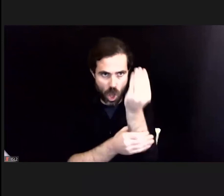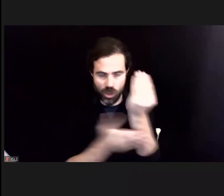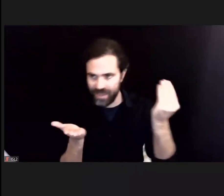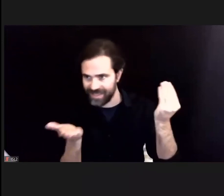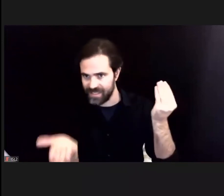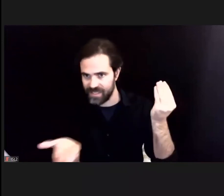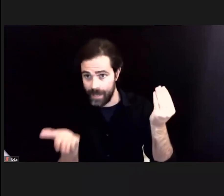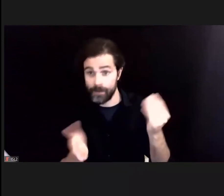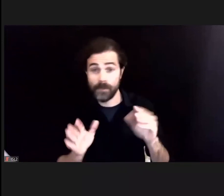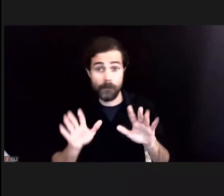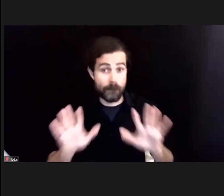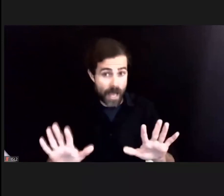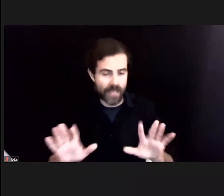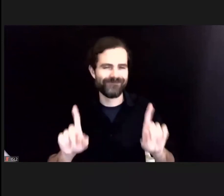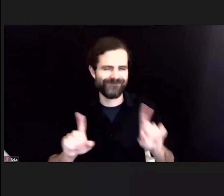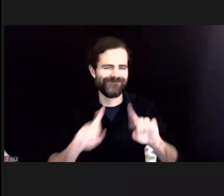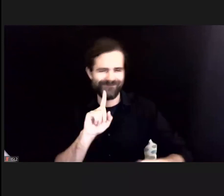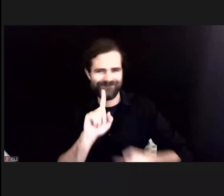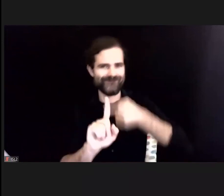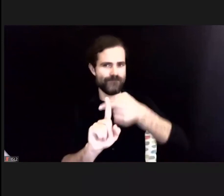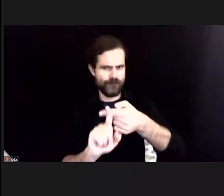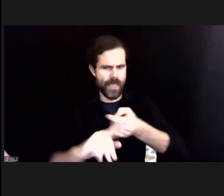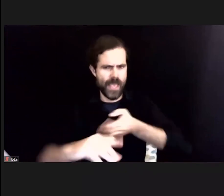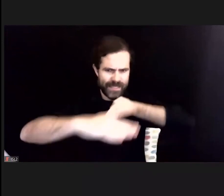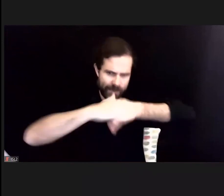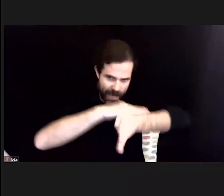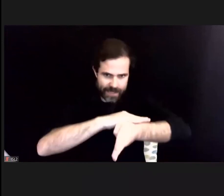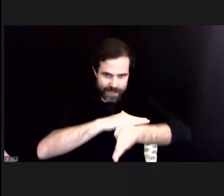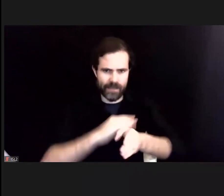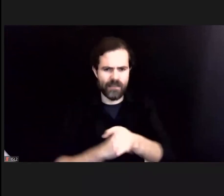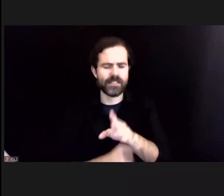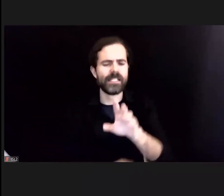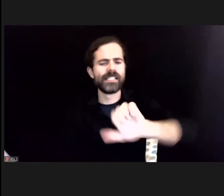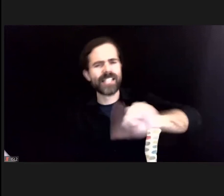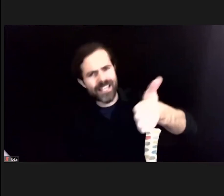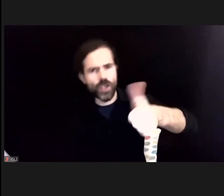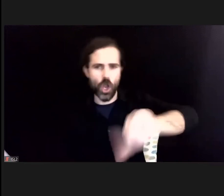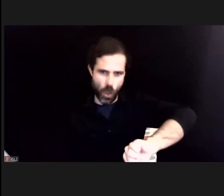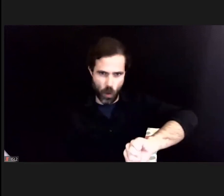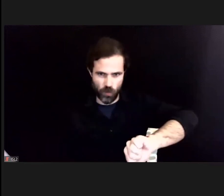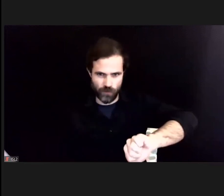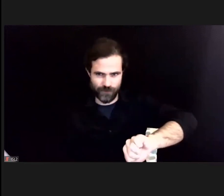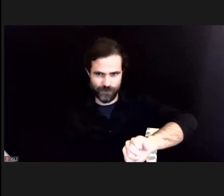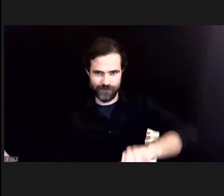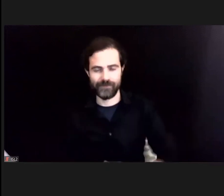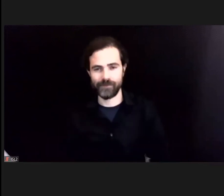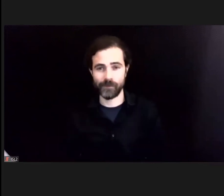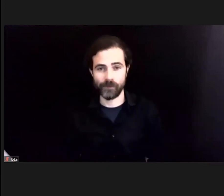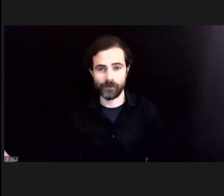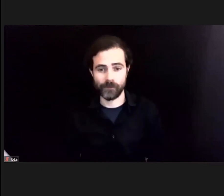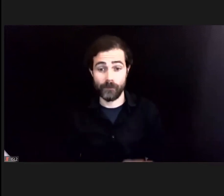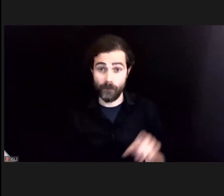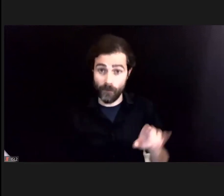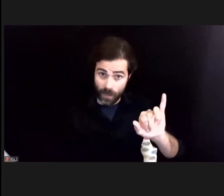accessibility of the product and of the service. So in this regard, the Commission, as Inma mentioned,